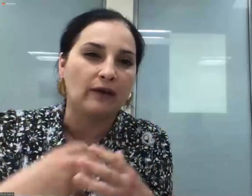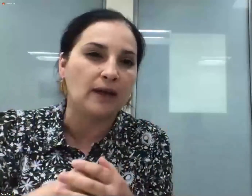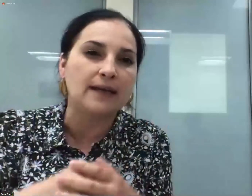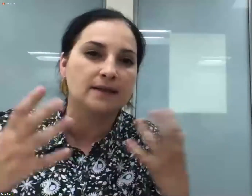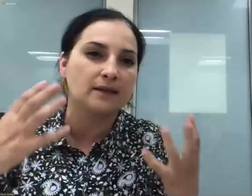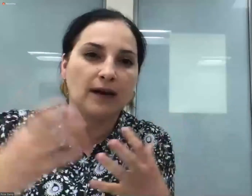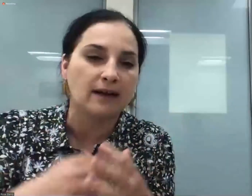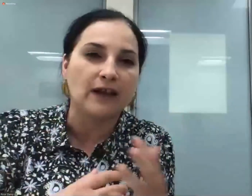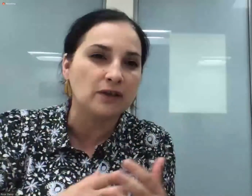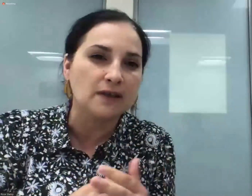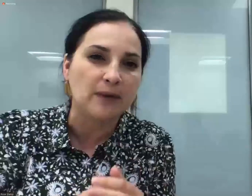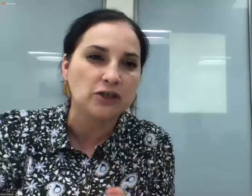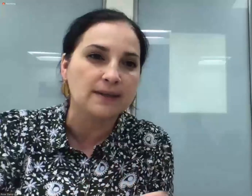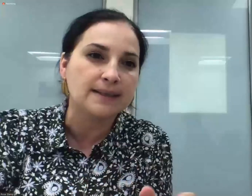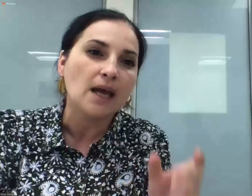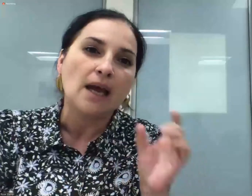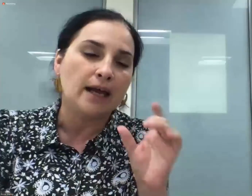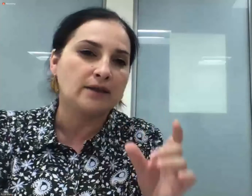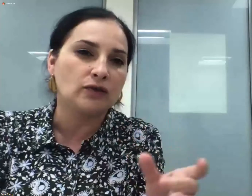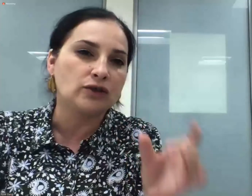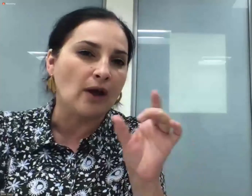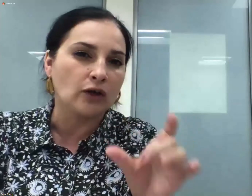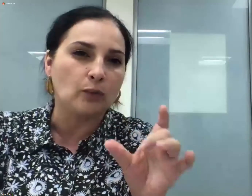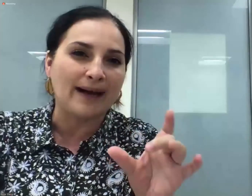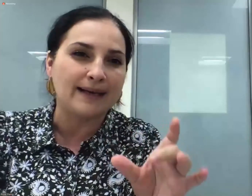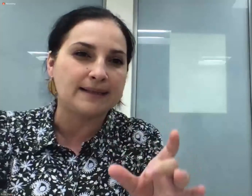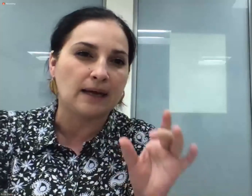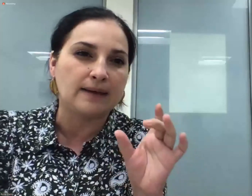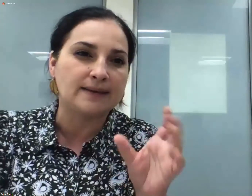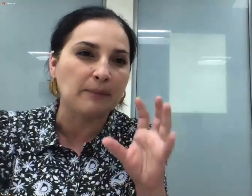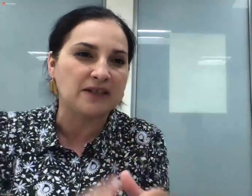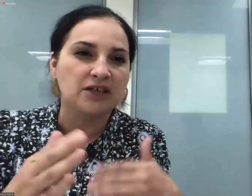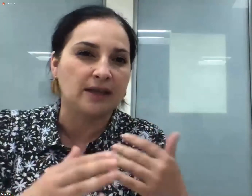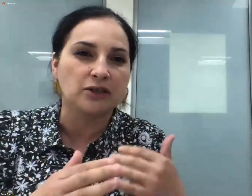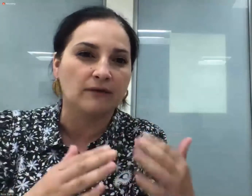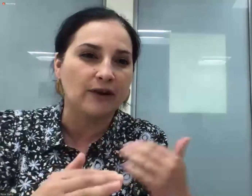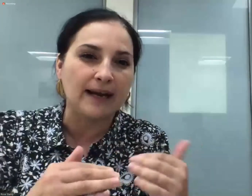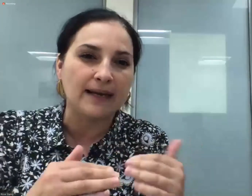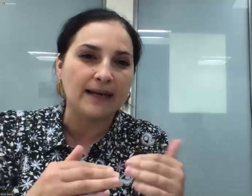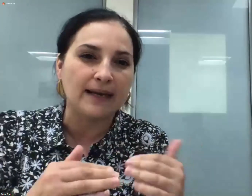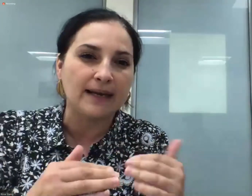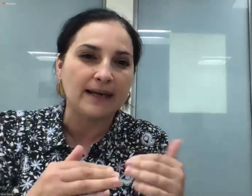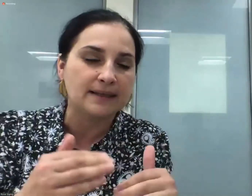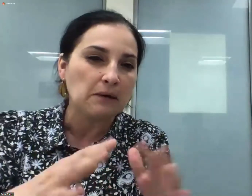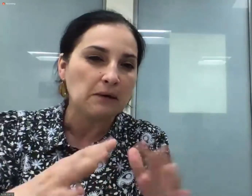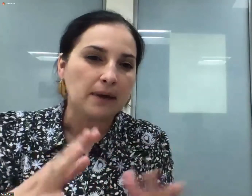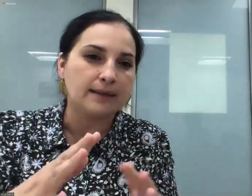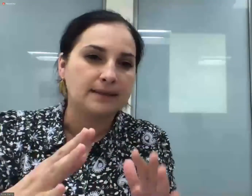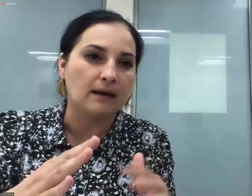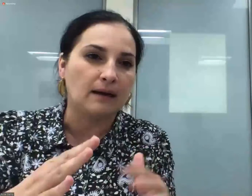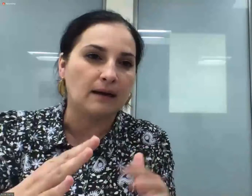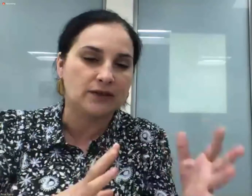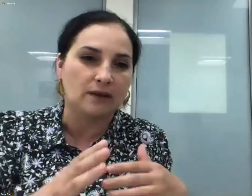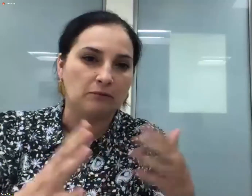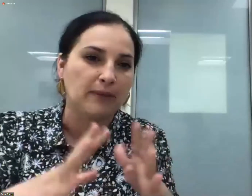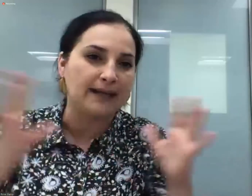with very idiosyncratic facial expressions. It usually occupies a separate intonational phrase. It